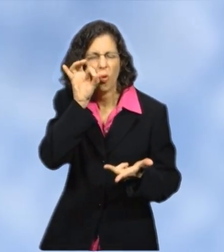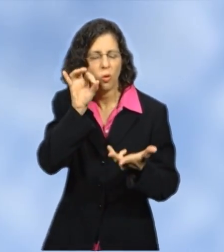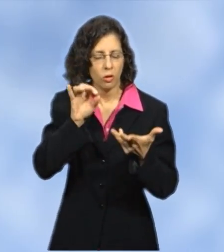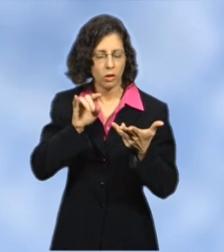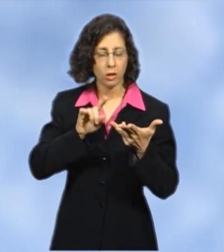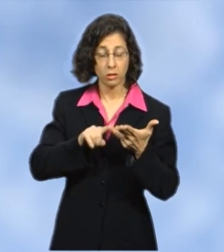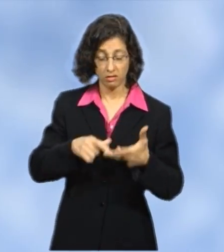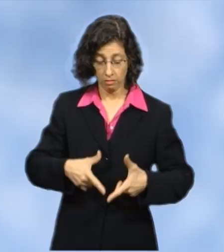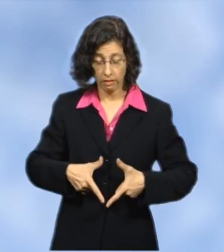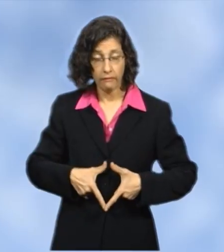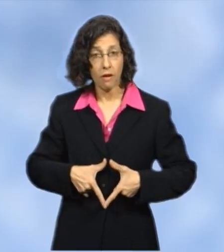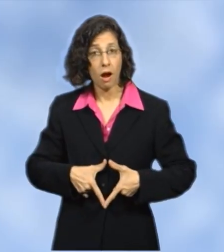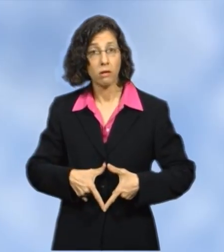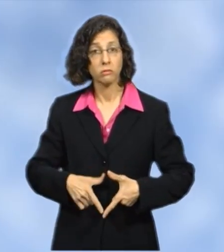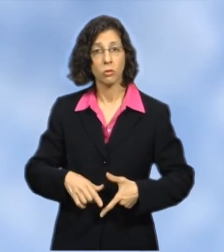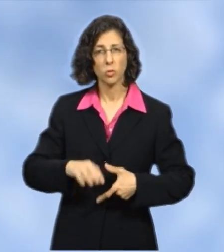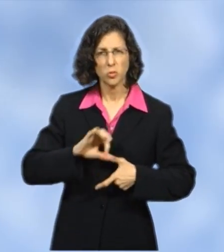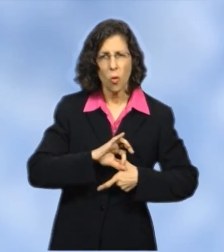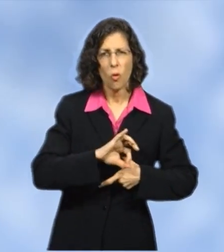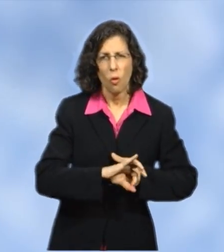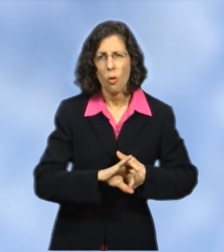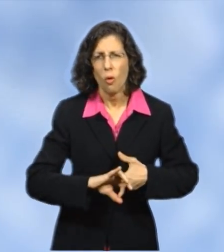sores, vaginal sores,